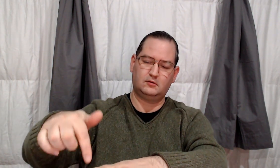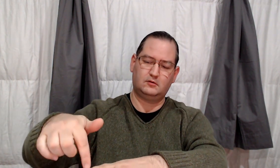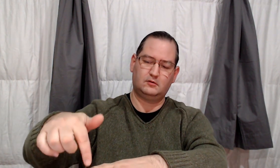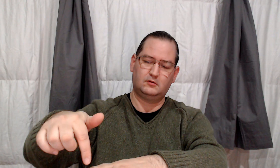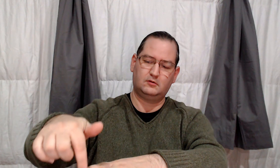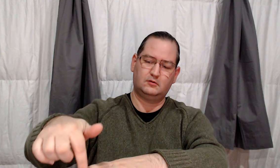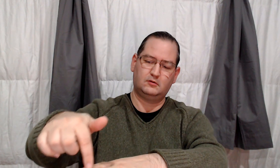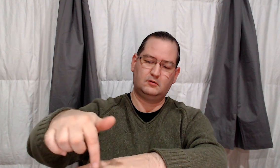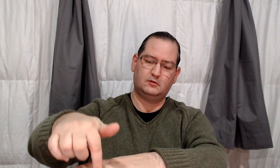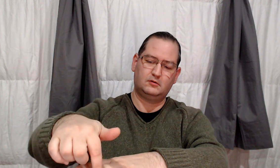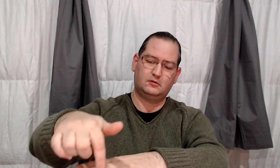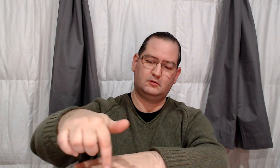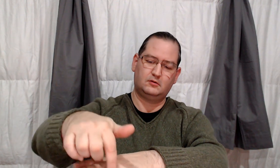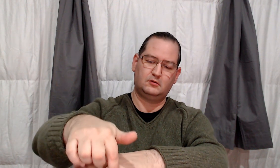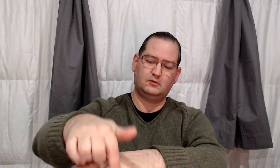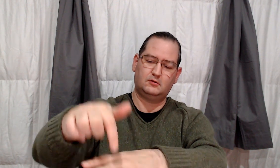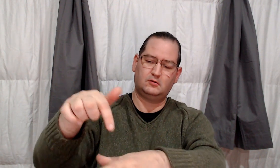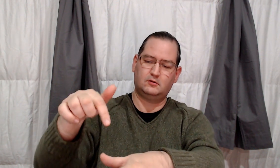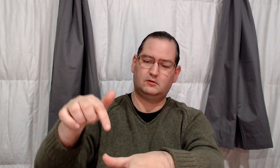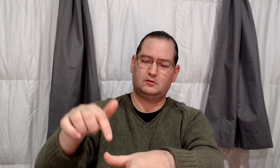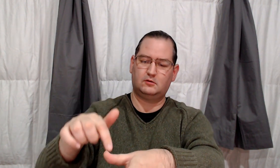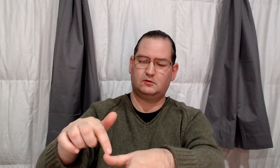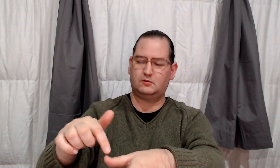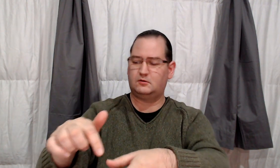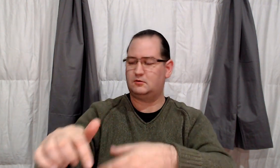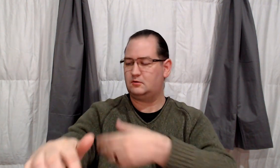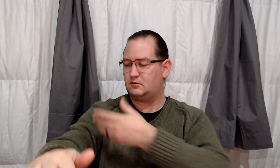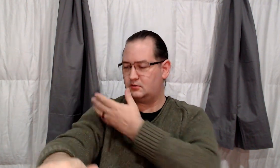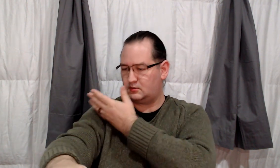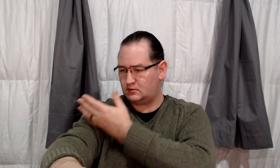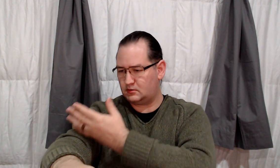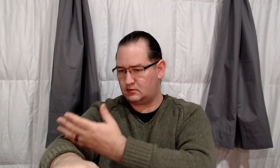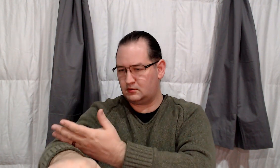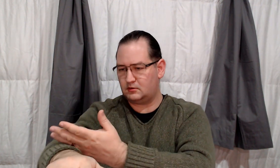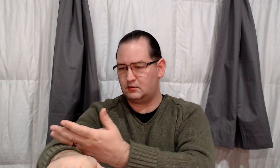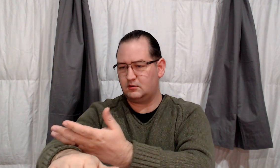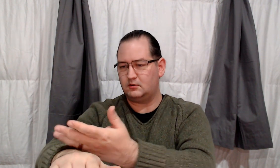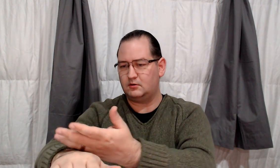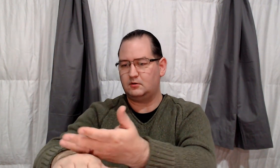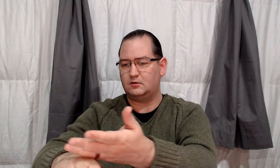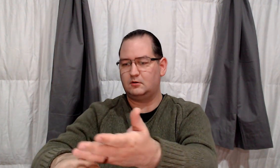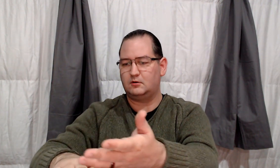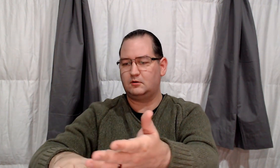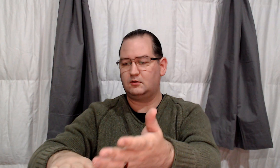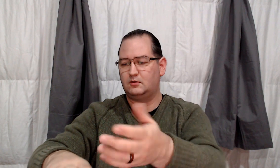And as your arms relax, you may become aware of certain sensations.